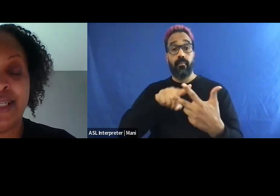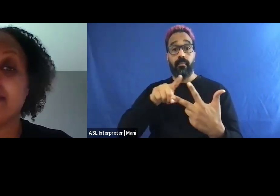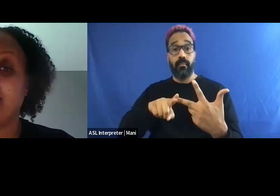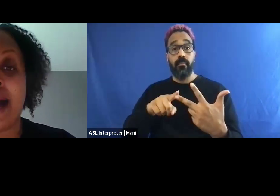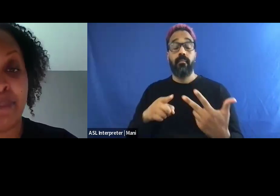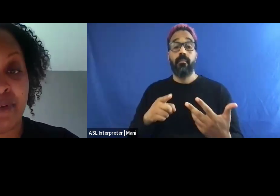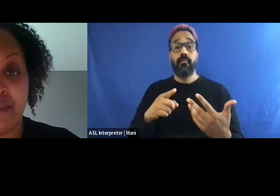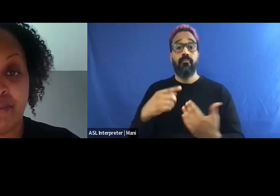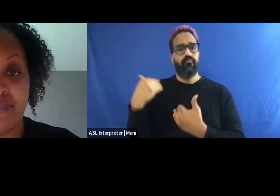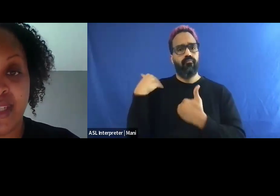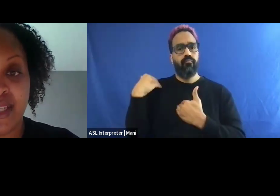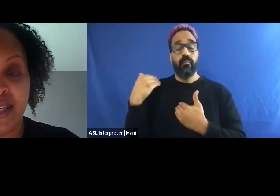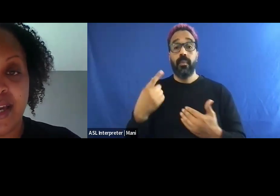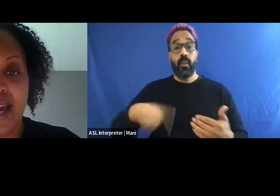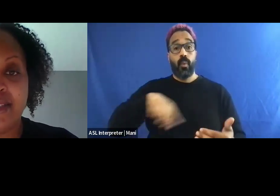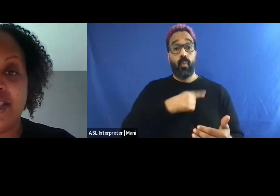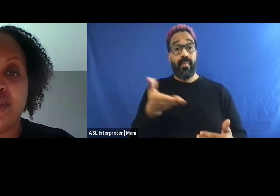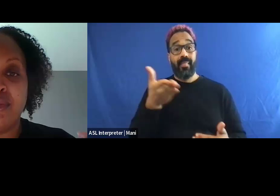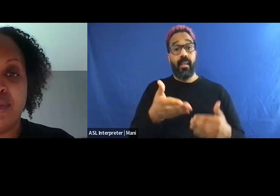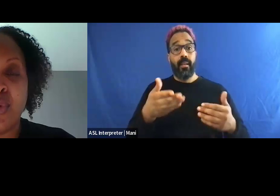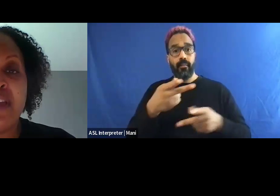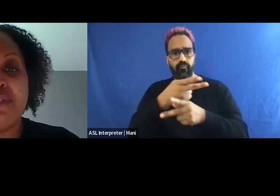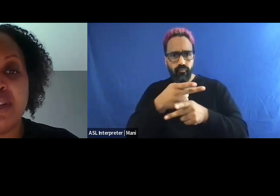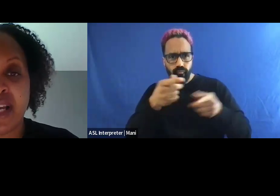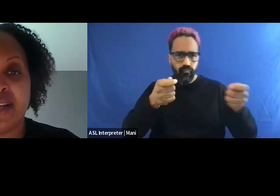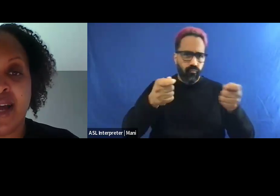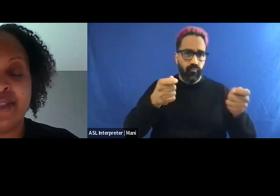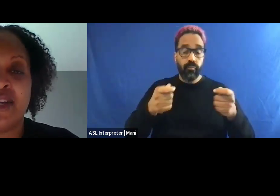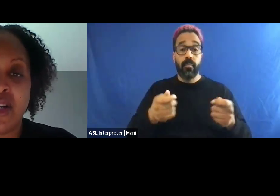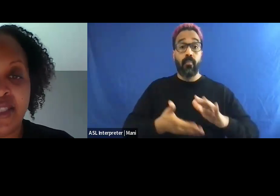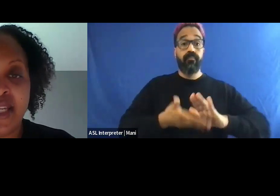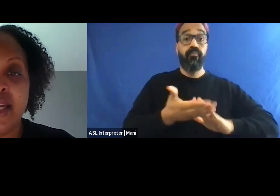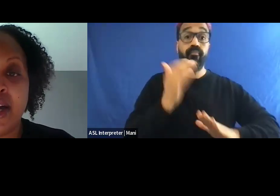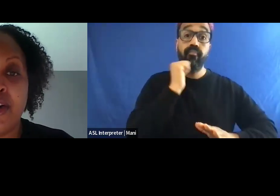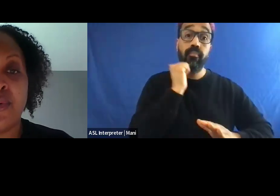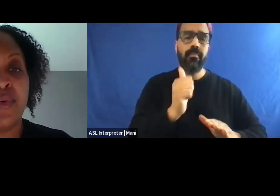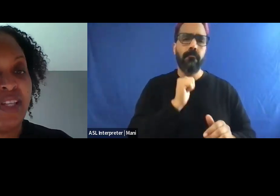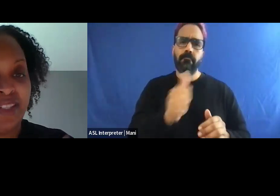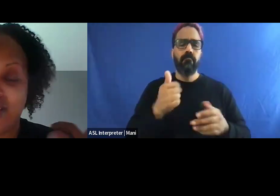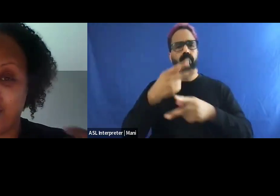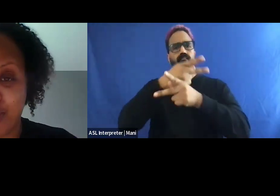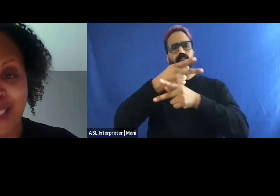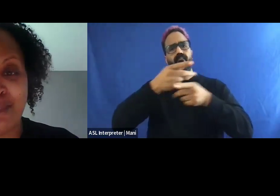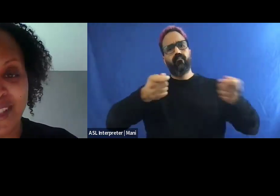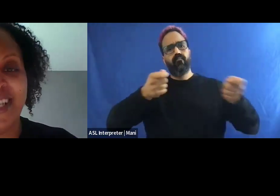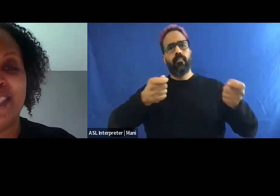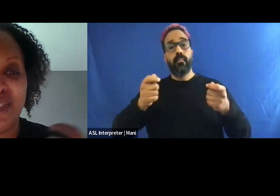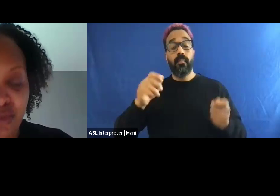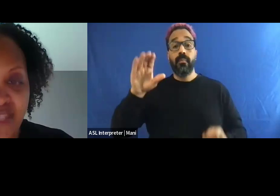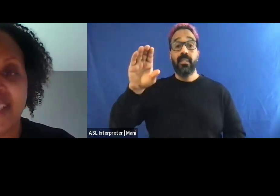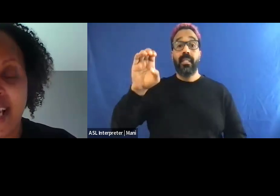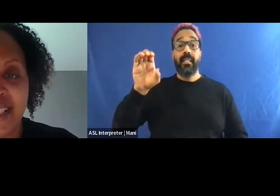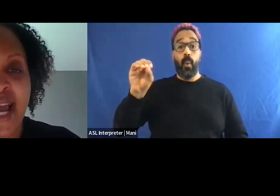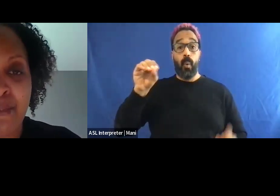govern, not to operate. And so we fully recognize that our CEO's responsibility is